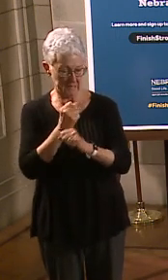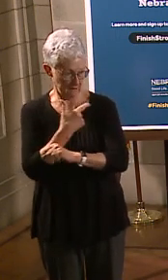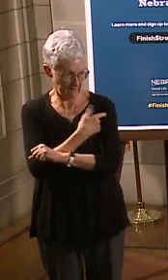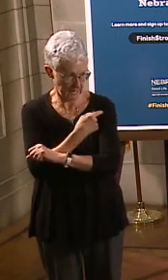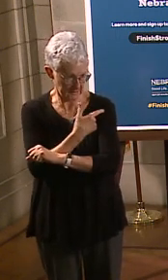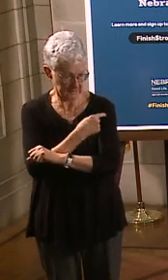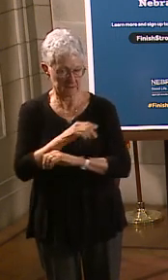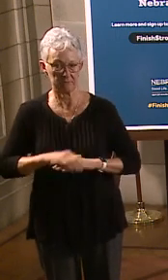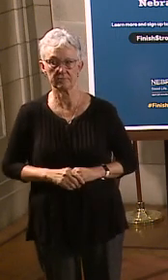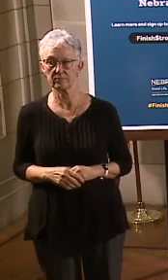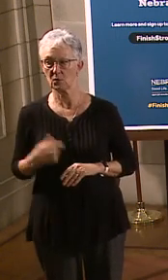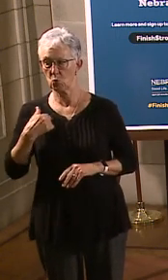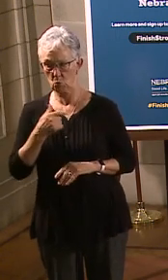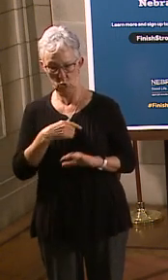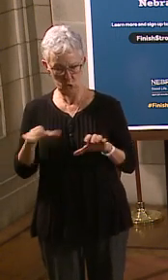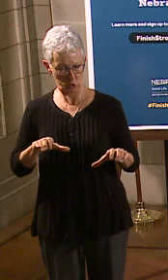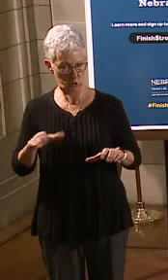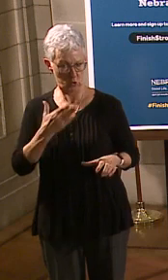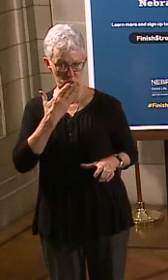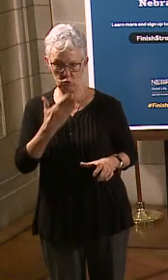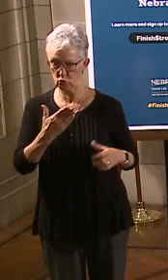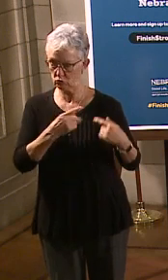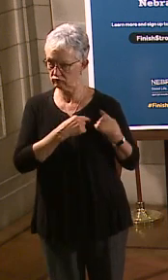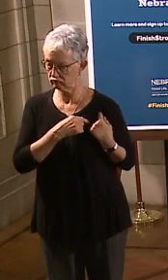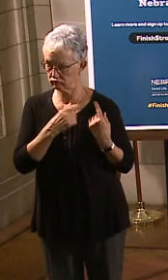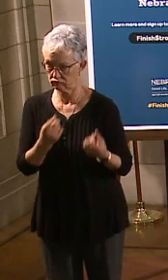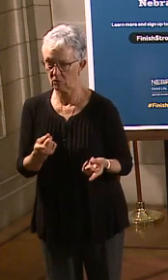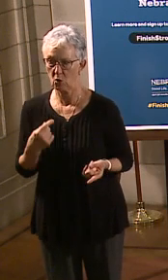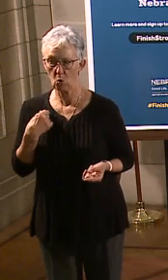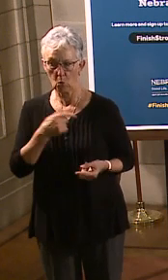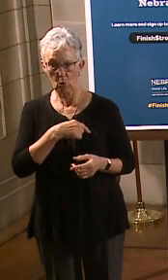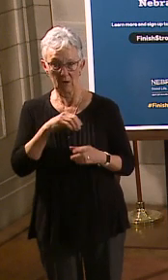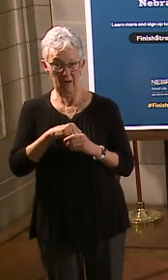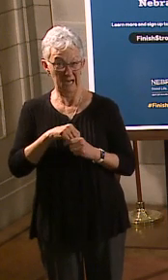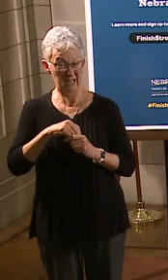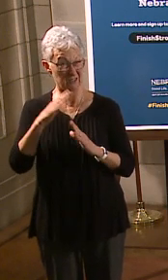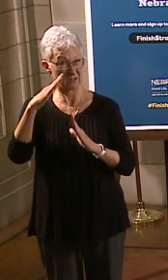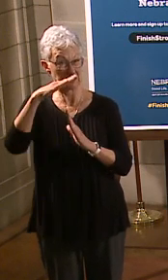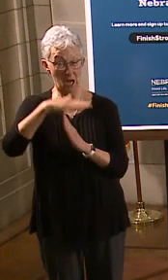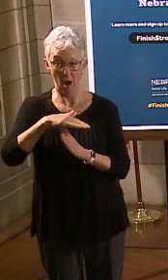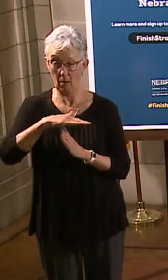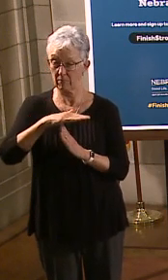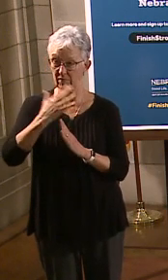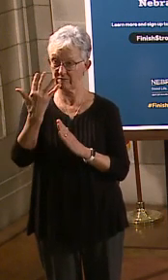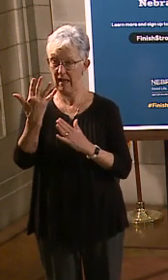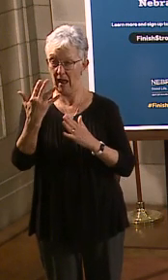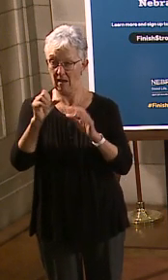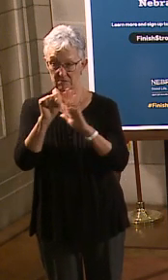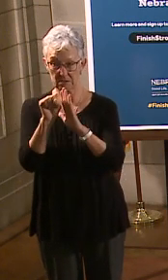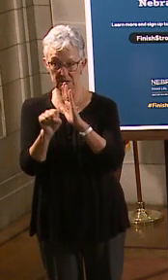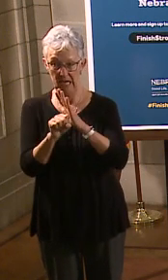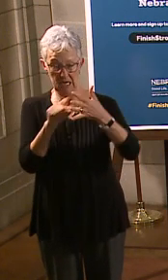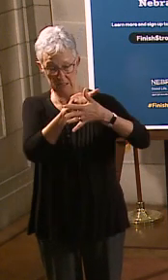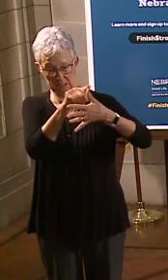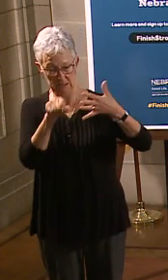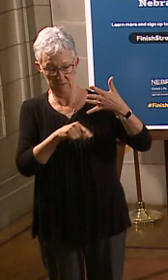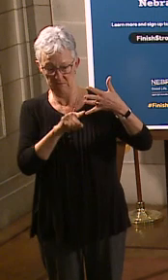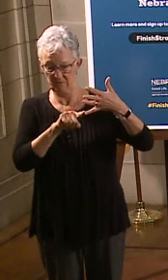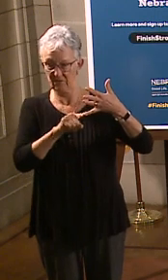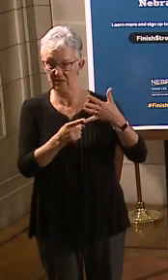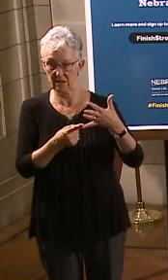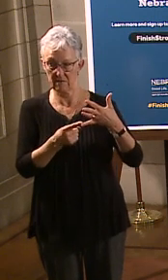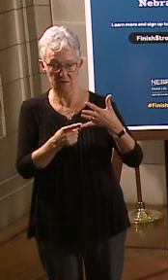with regard to that. We're ranked in the top 5 as far as seniors getting vaccinated and vulnerable people getting